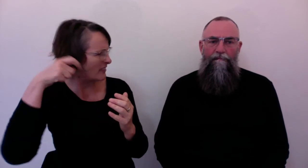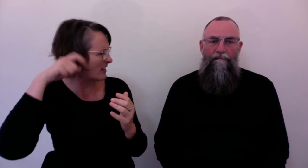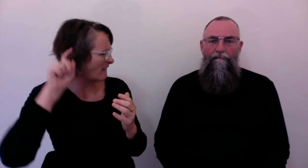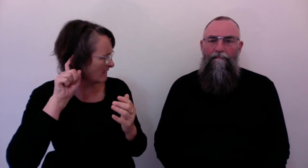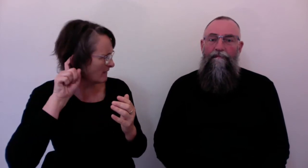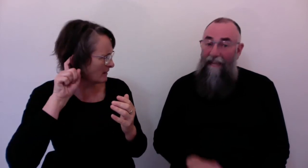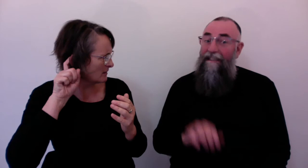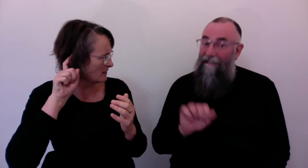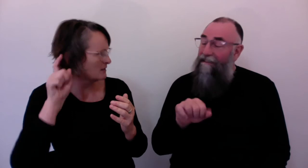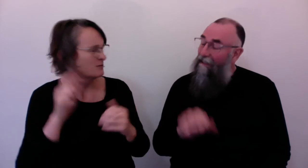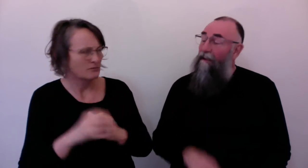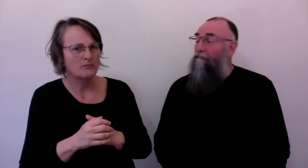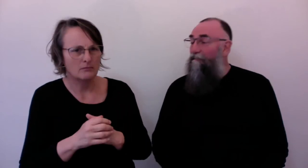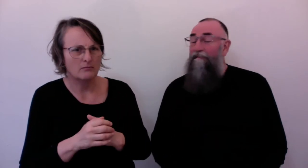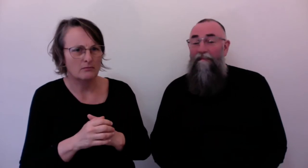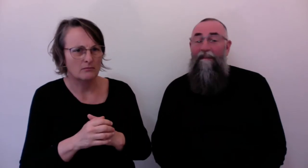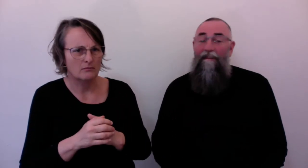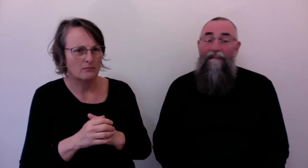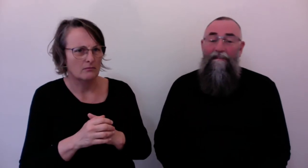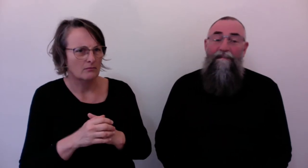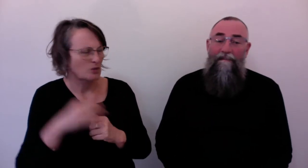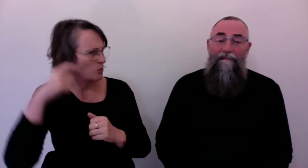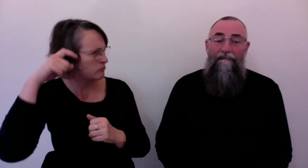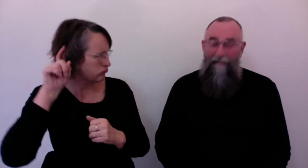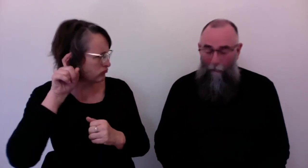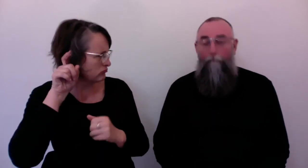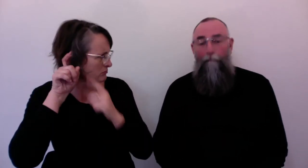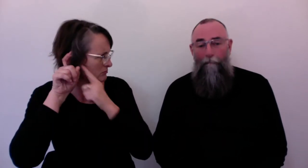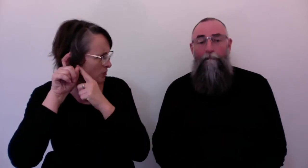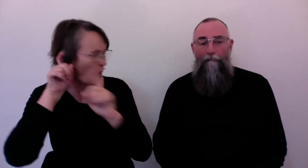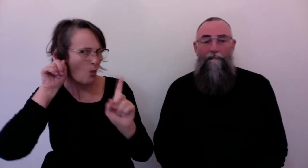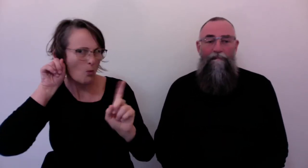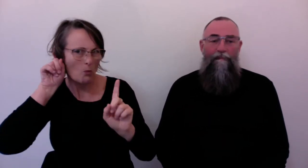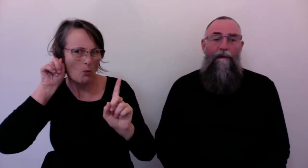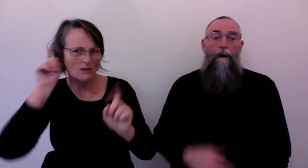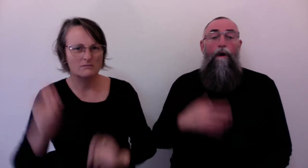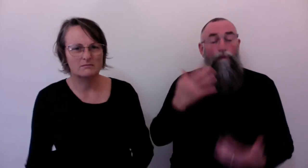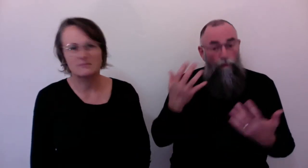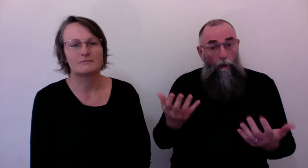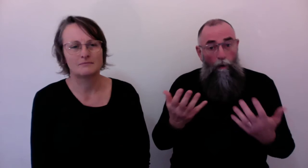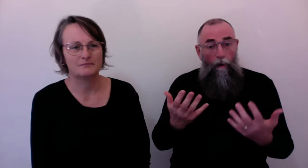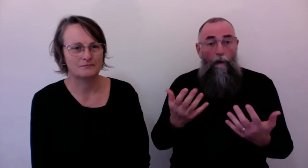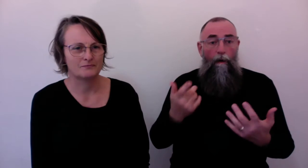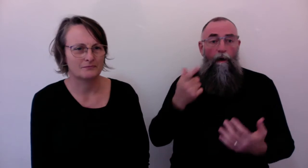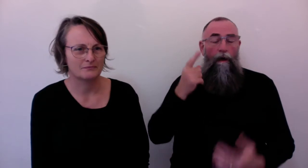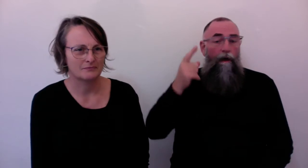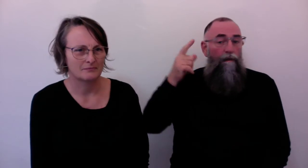ear directly and like kind of hugs the curve of your ear. Yeah. What So- is that part doing? So that's just a hold onto Okay, the that's ear. a